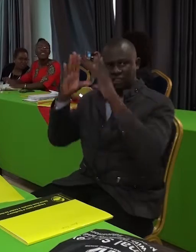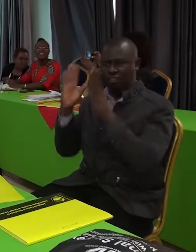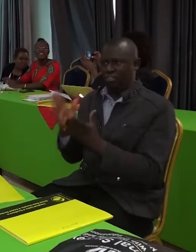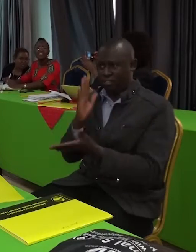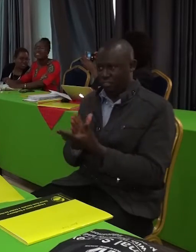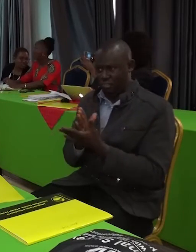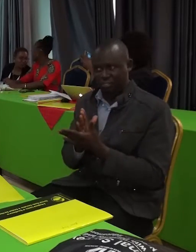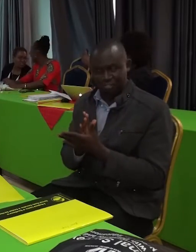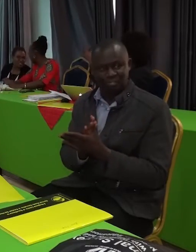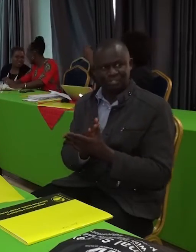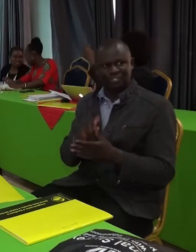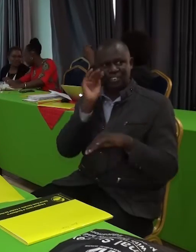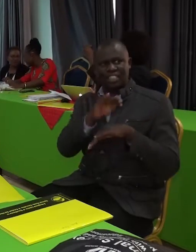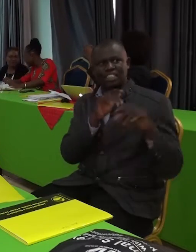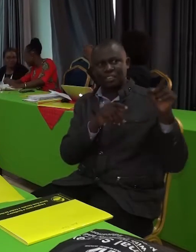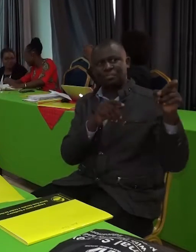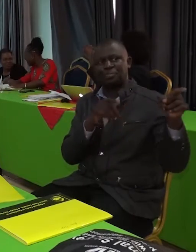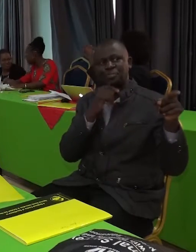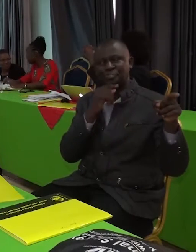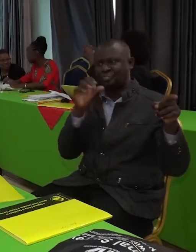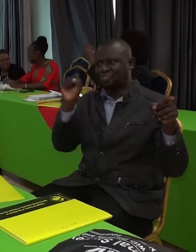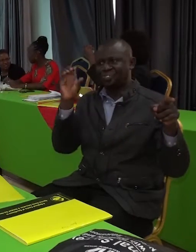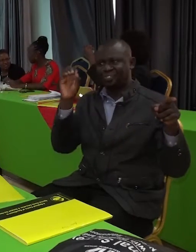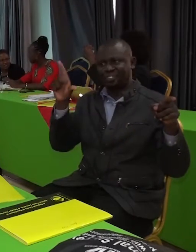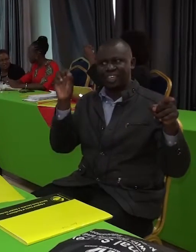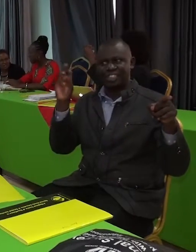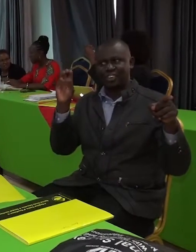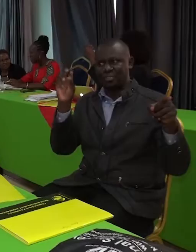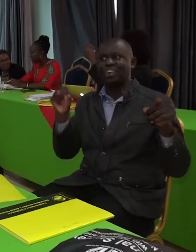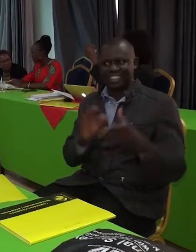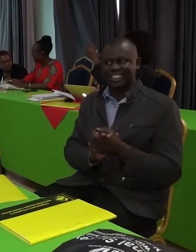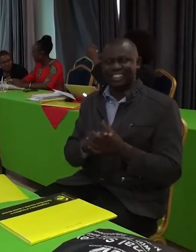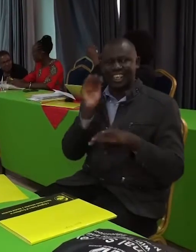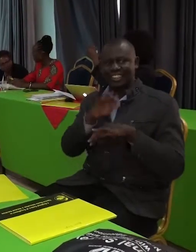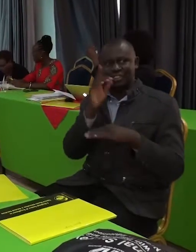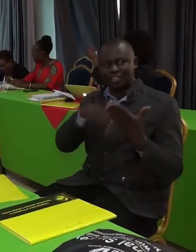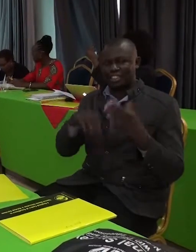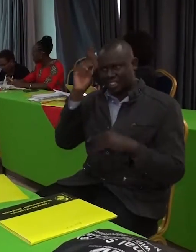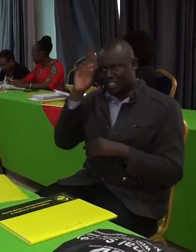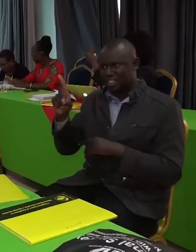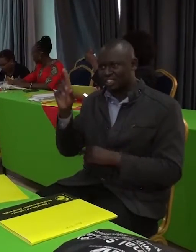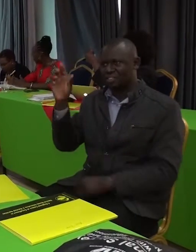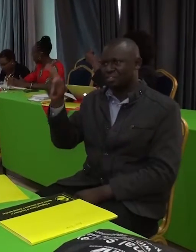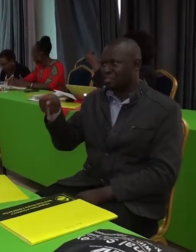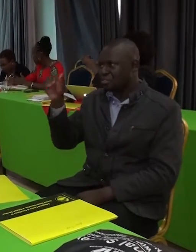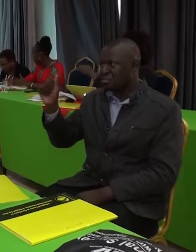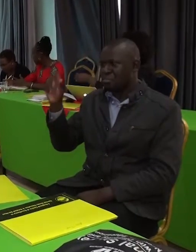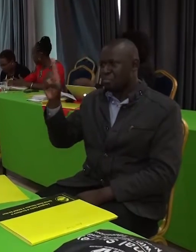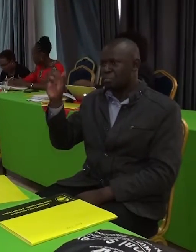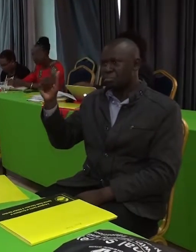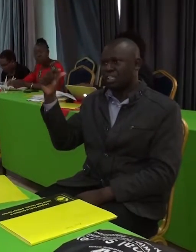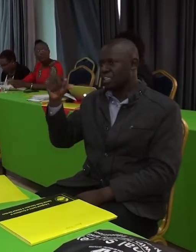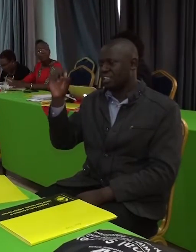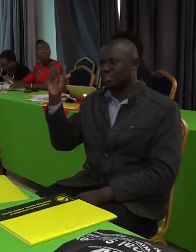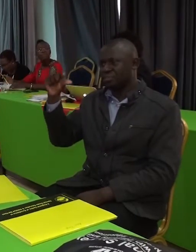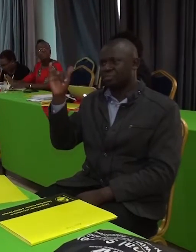teacher. Yes. What is inclusive education pedagogy? These are ways, the